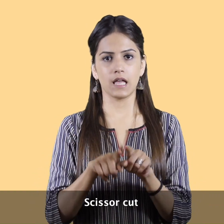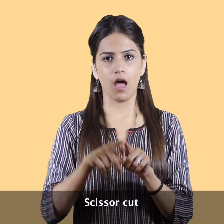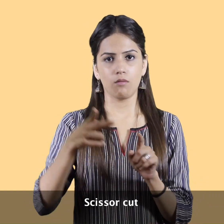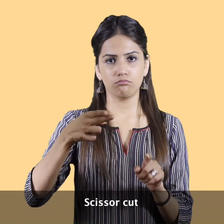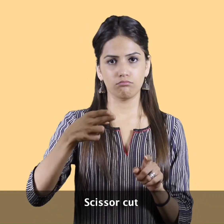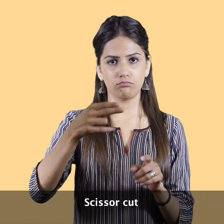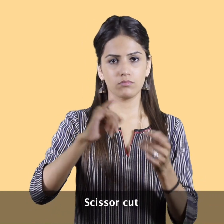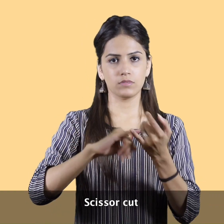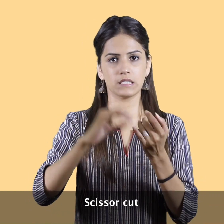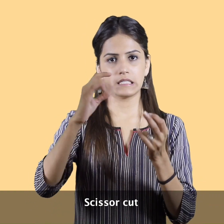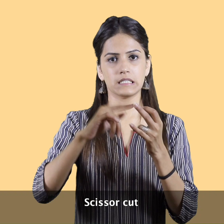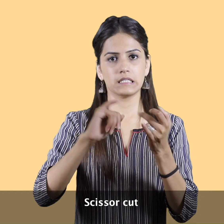Scissor cut.